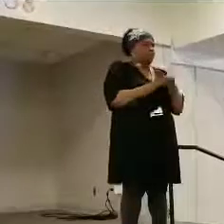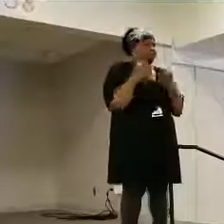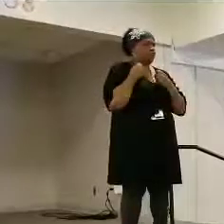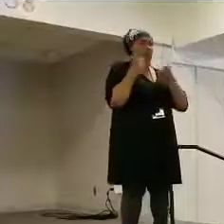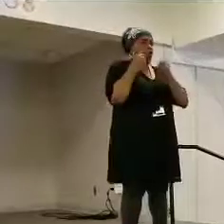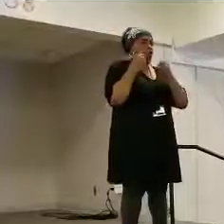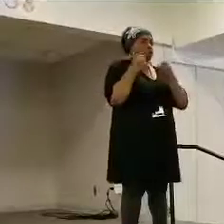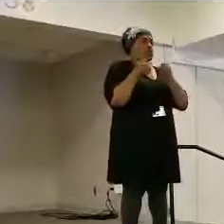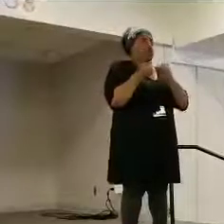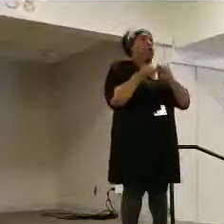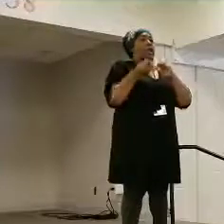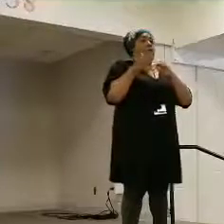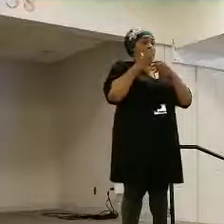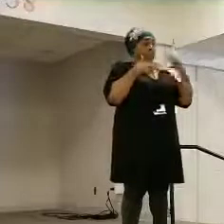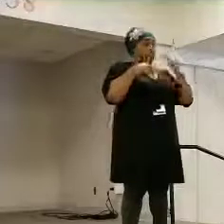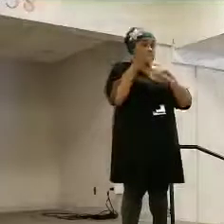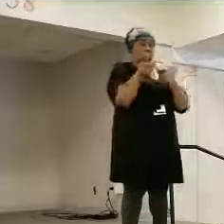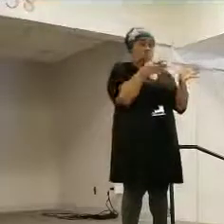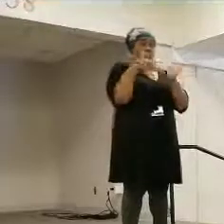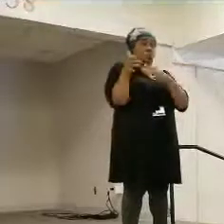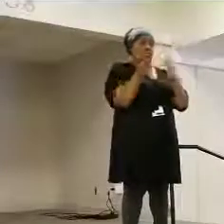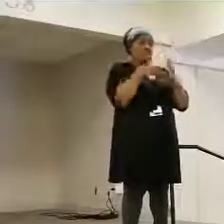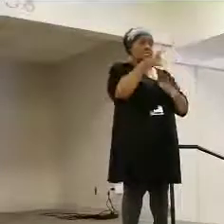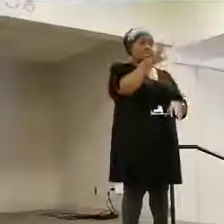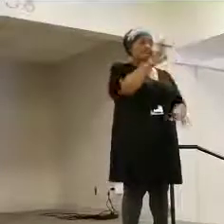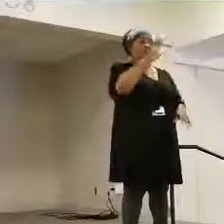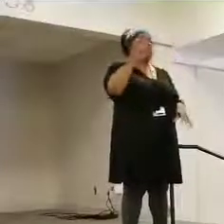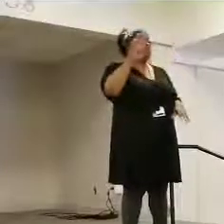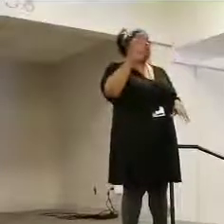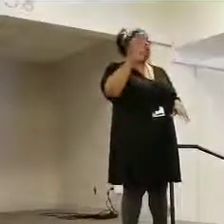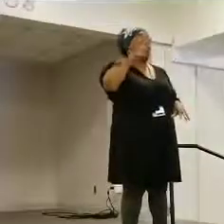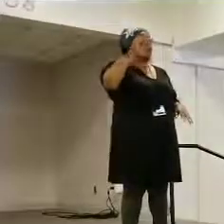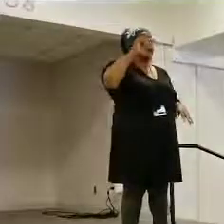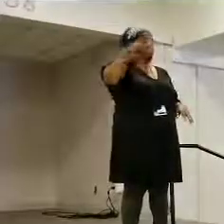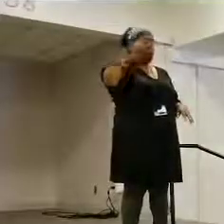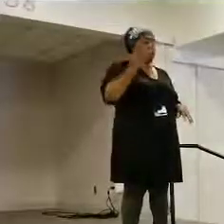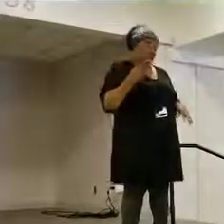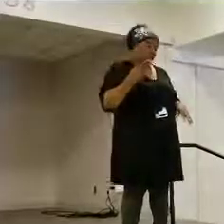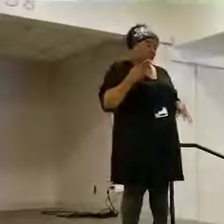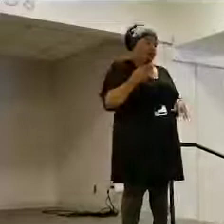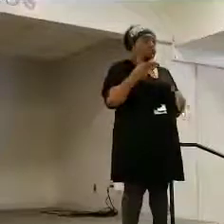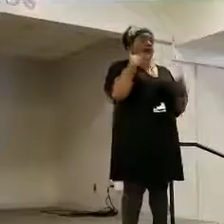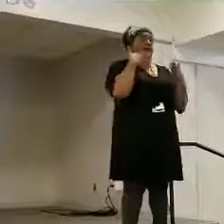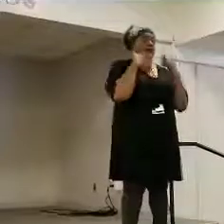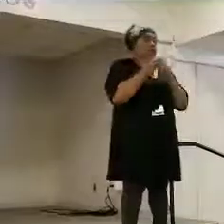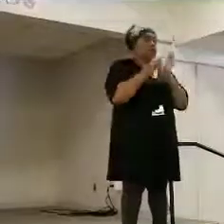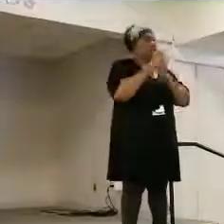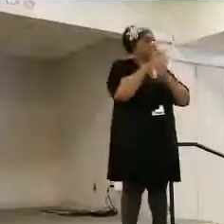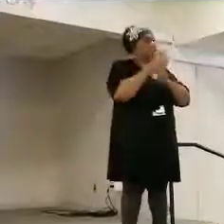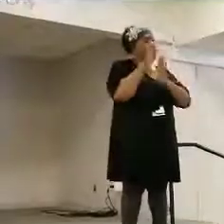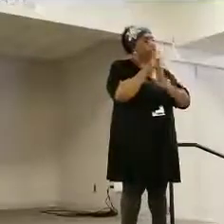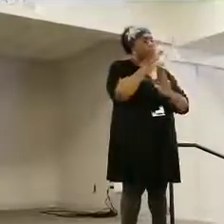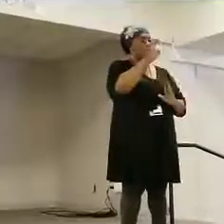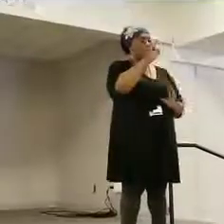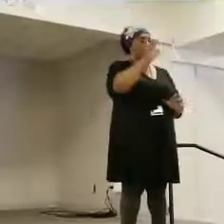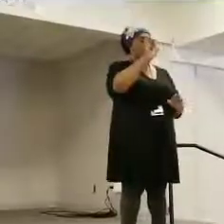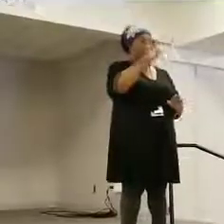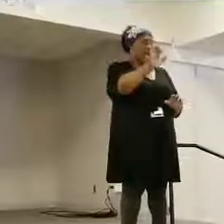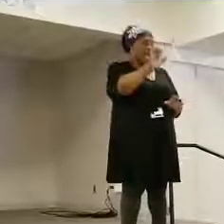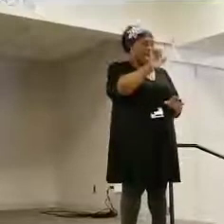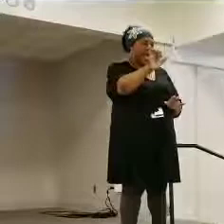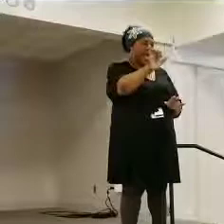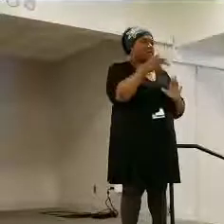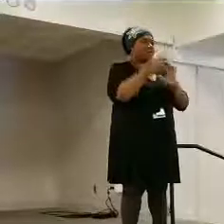wind speeds of 74 miles per hour at the interior and has a well-developed eye, it is considered a